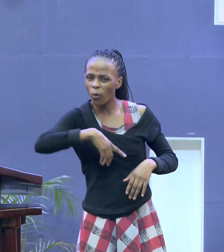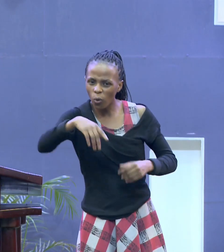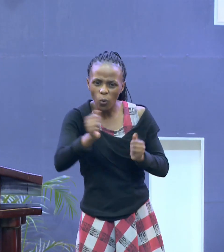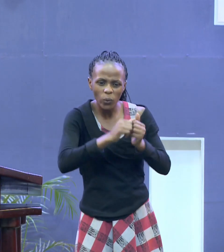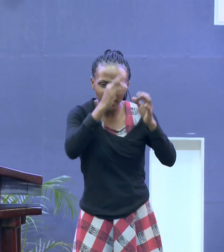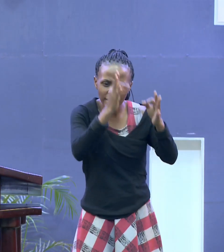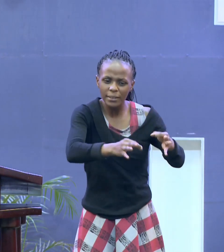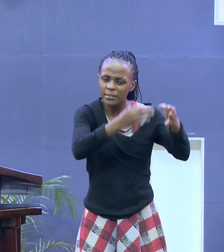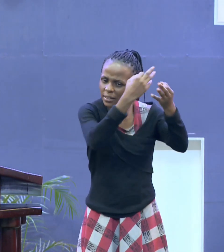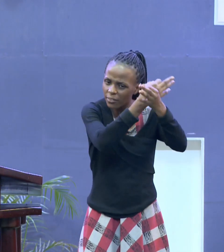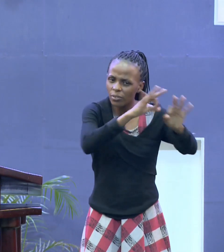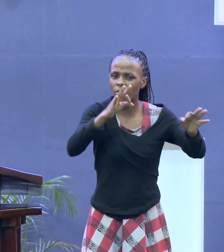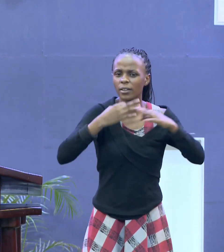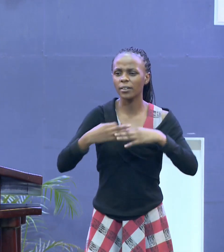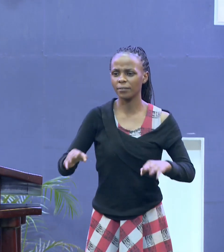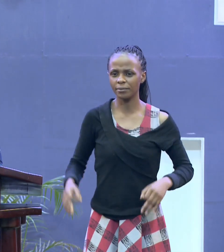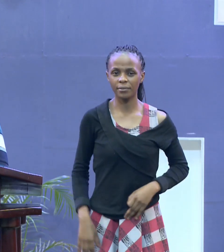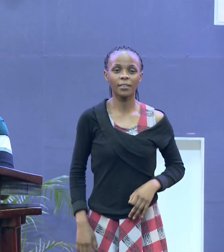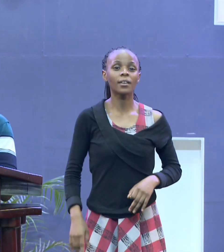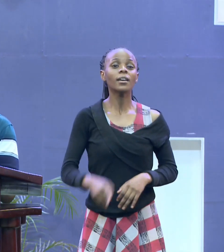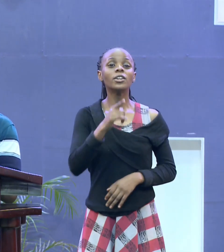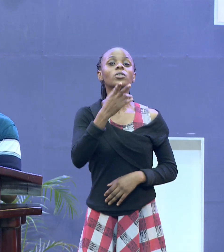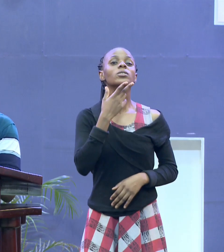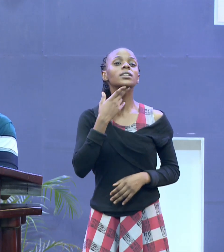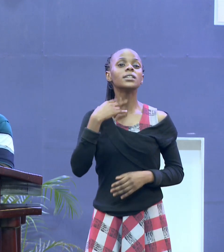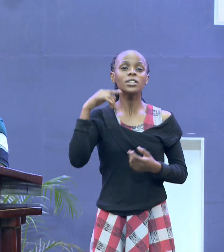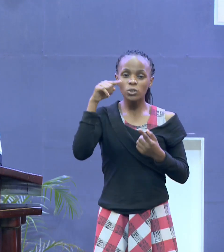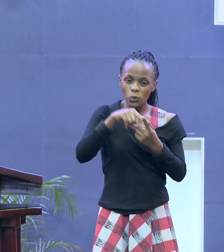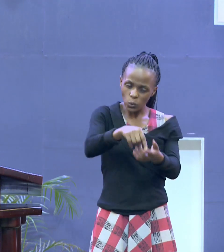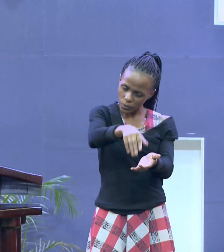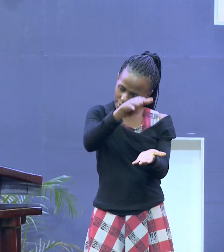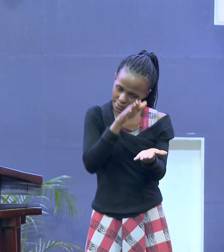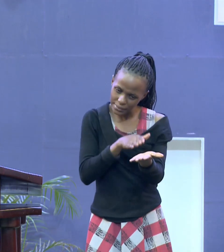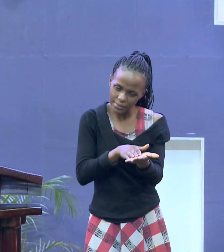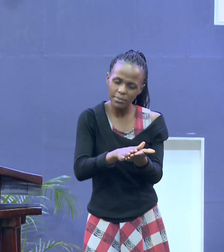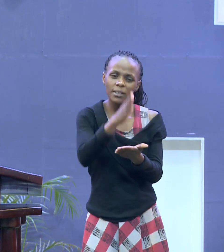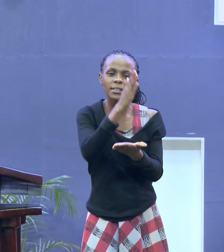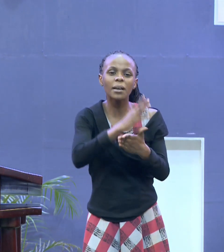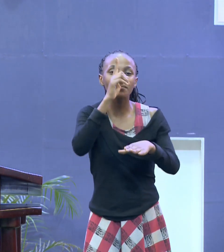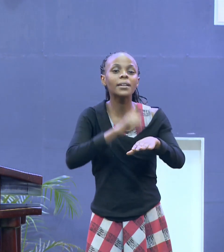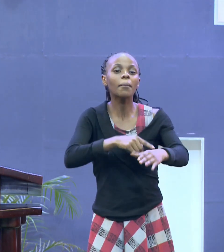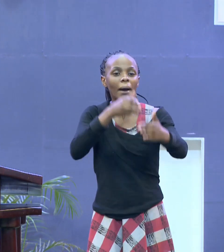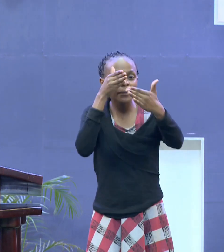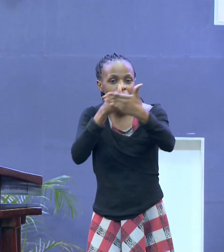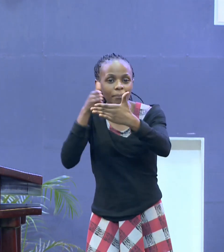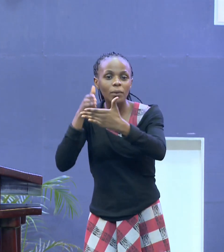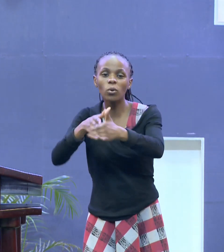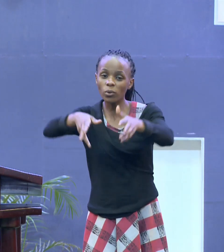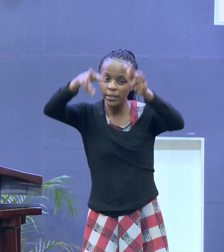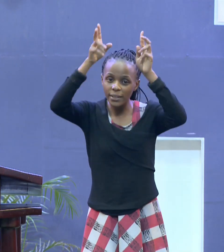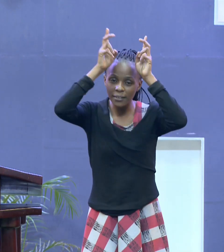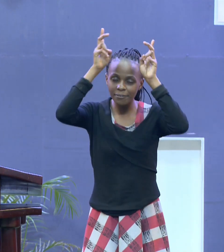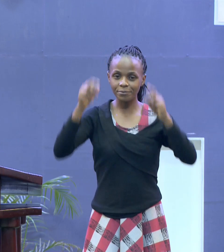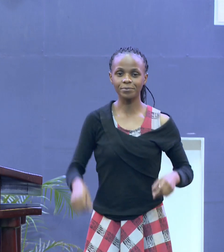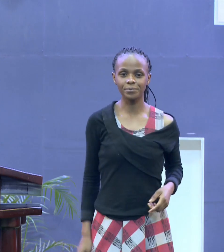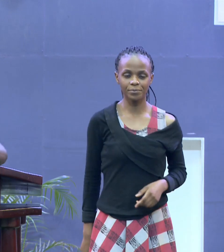Togenda bugenzi maaso n'abo ab'eddembe. You need to take a step and resist the devil. Kakano gw'olina otwalayo eddaala